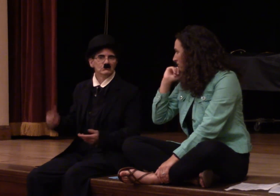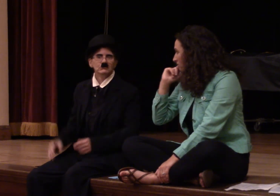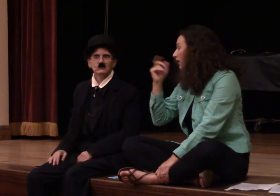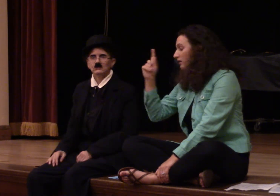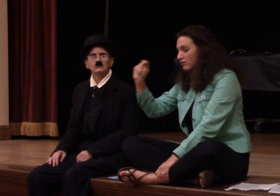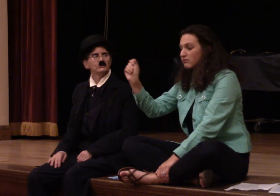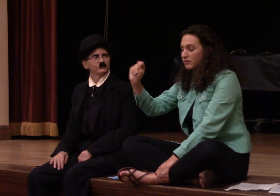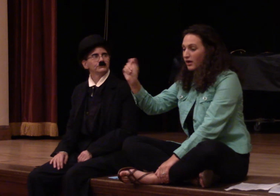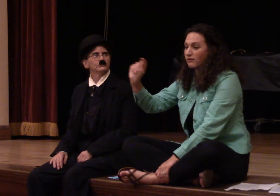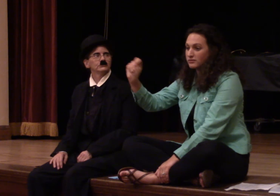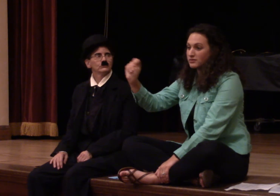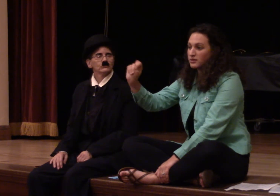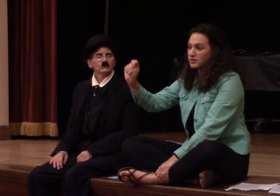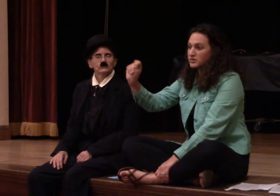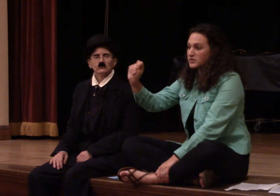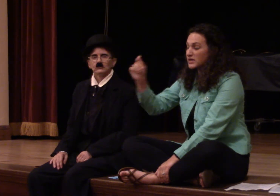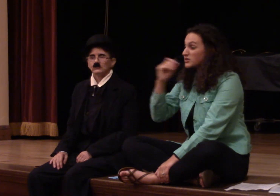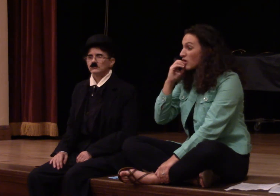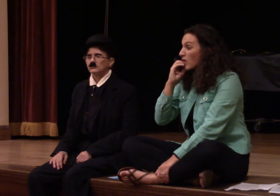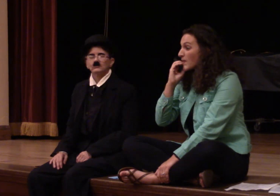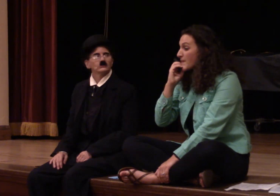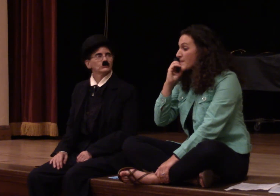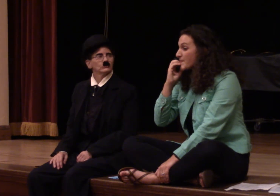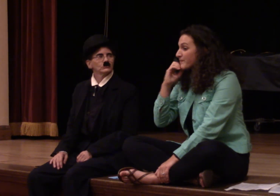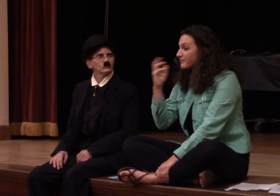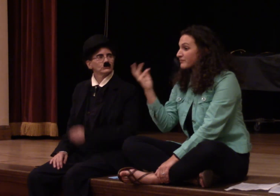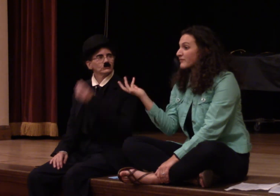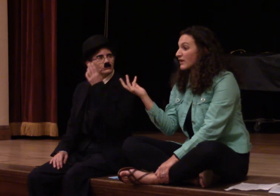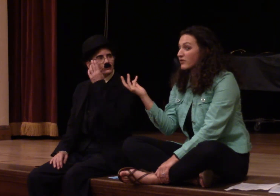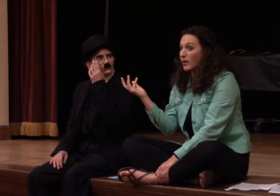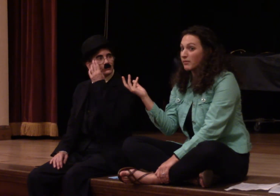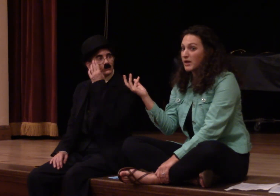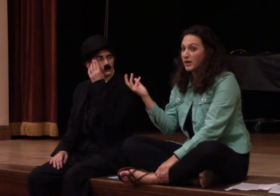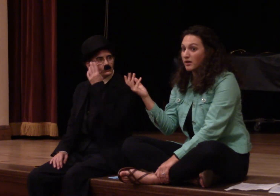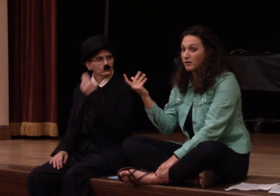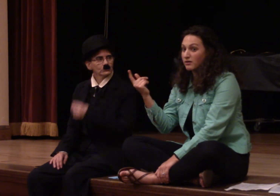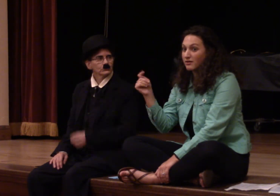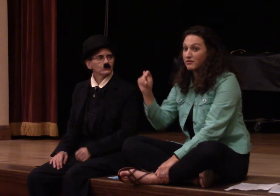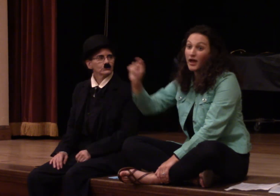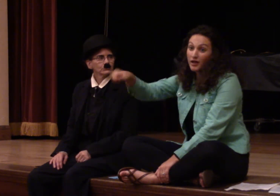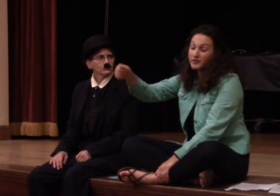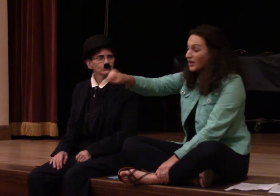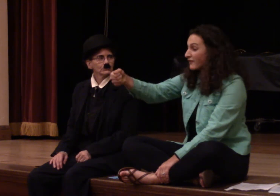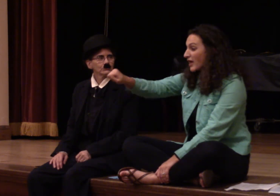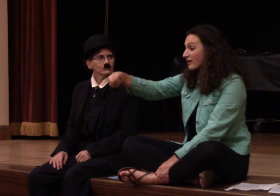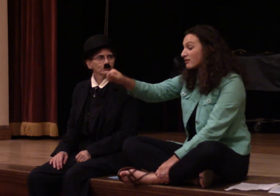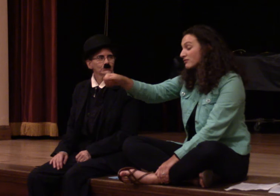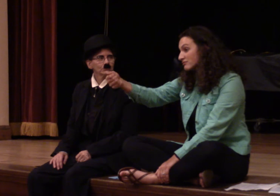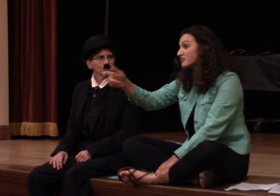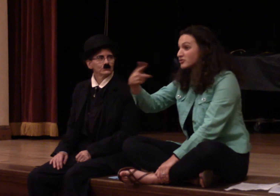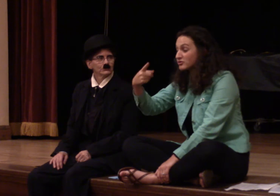Right, yeah. So T, so if you want to make it, the handle, true, very